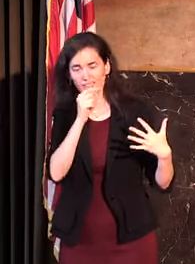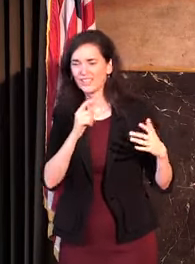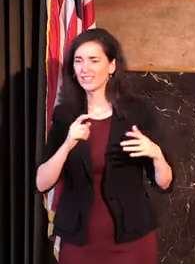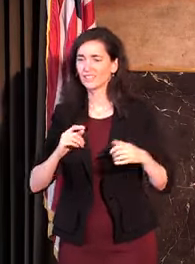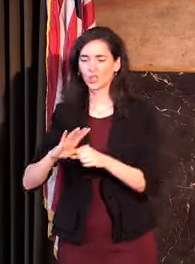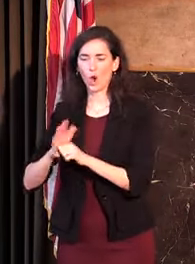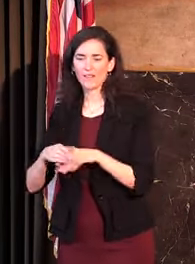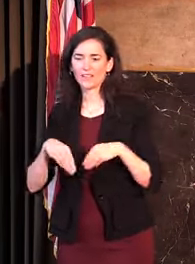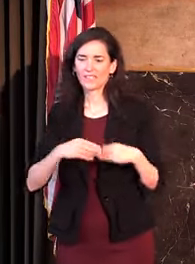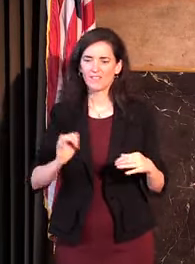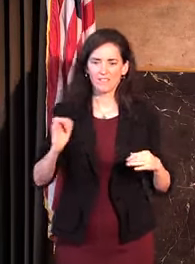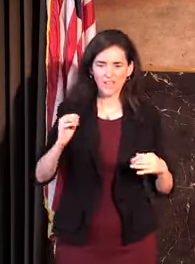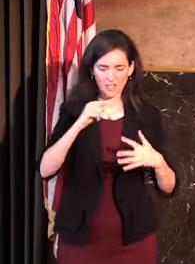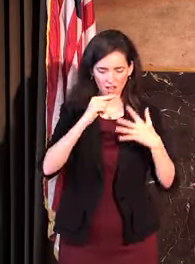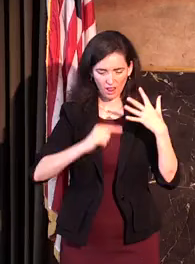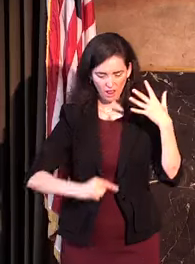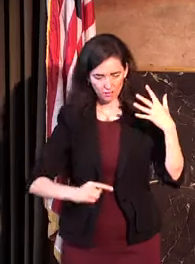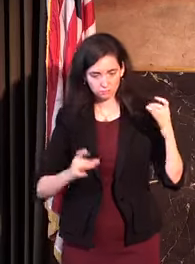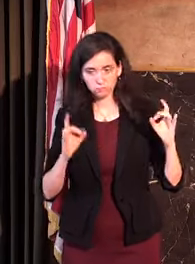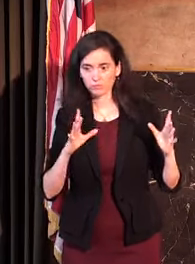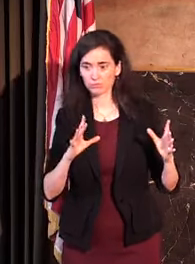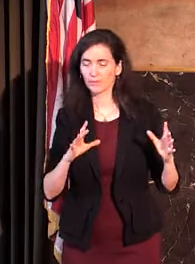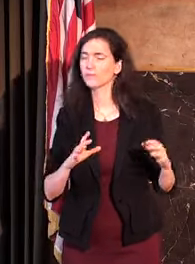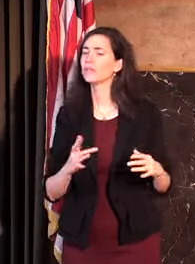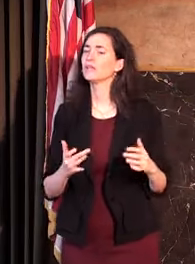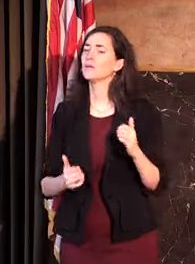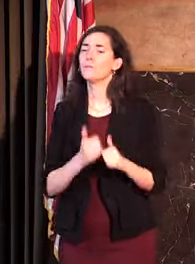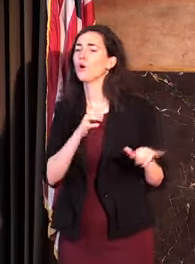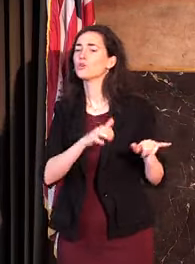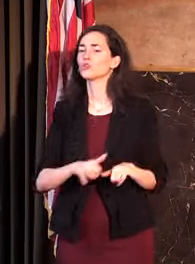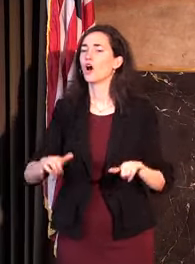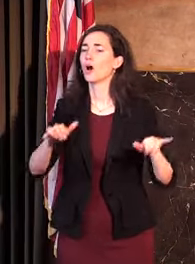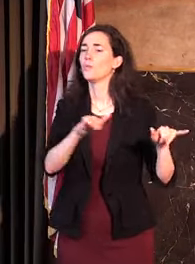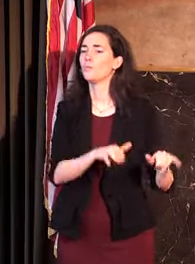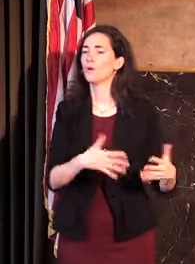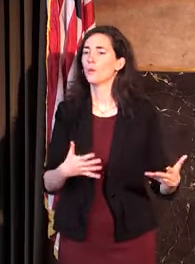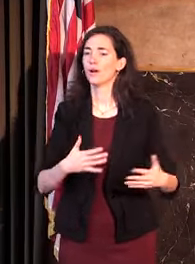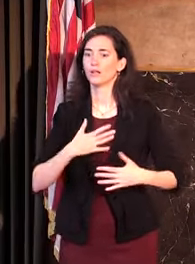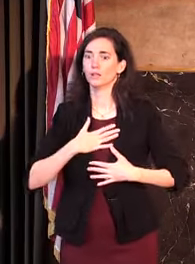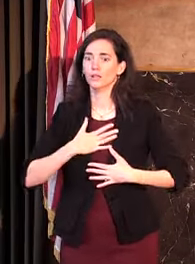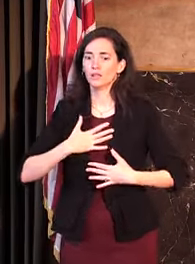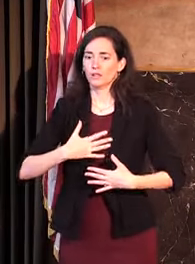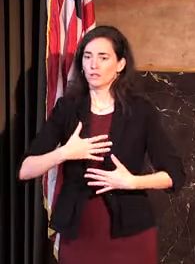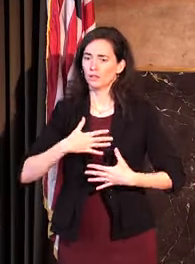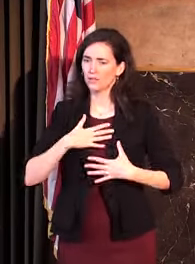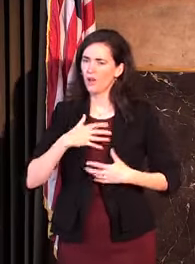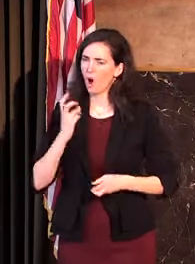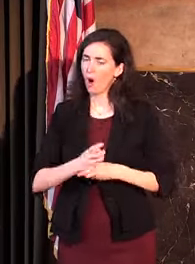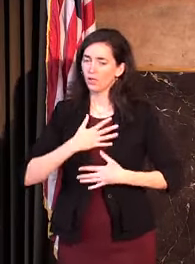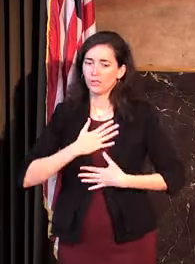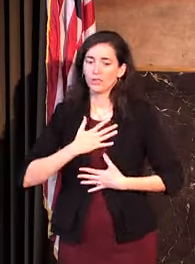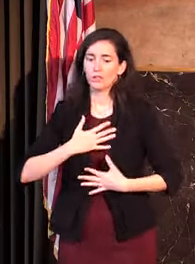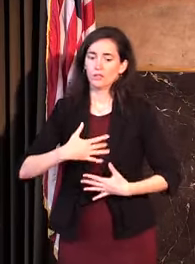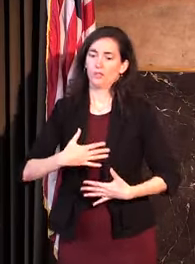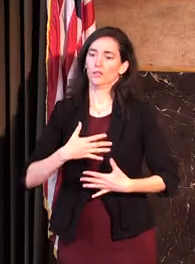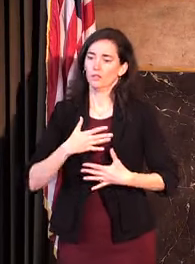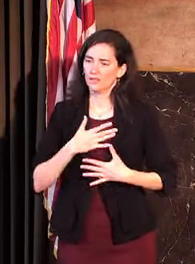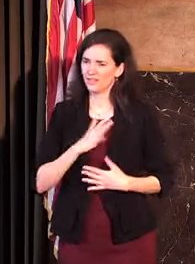COVID-19 infection. The most common complication that they experienced was difficulty with breathing, which